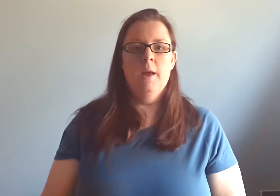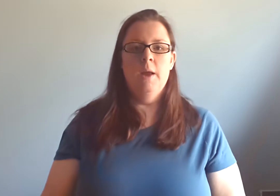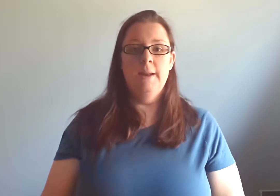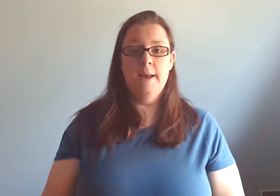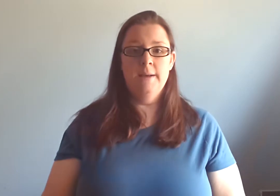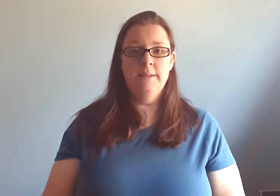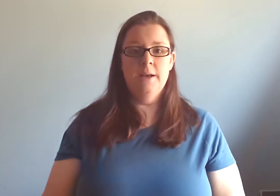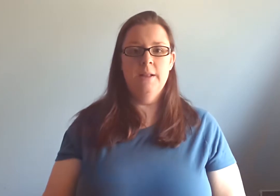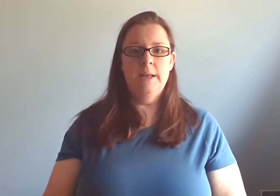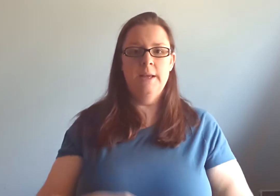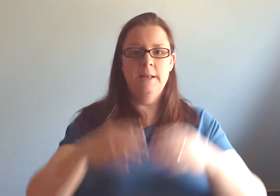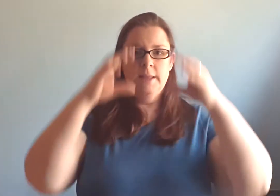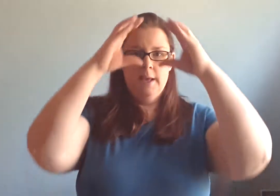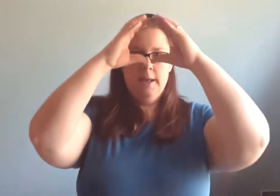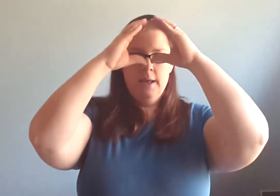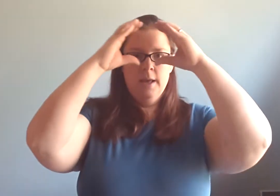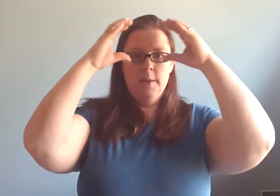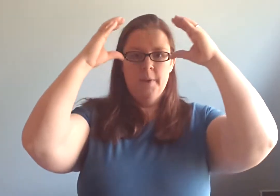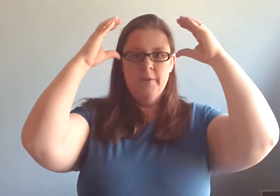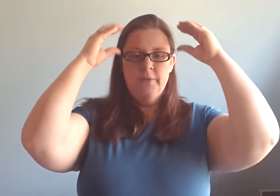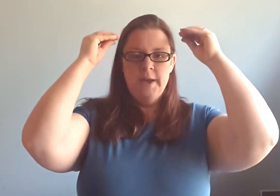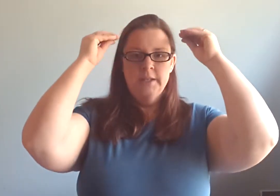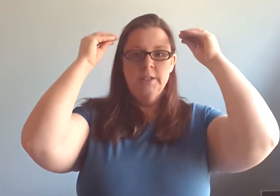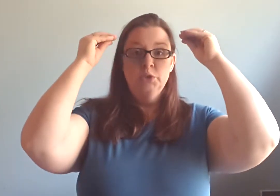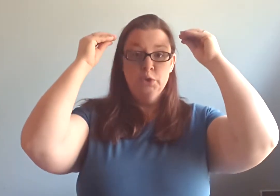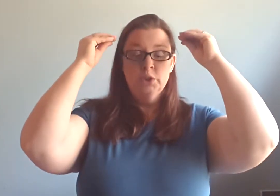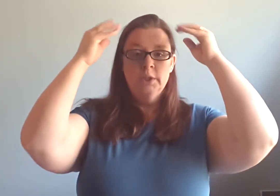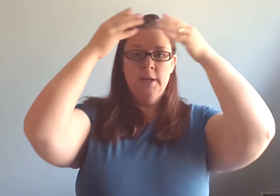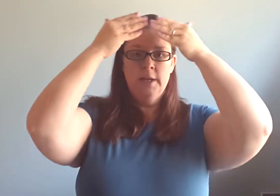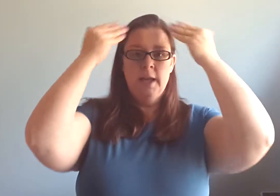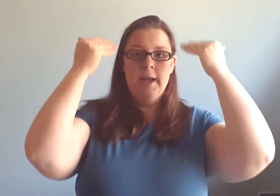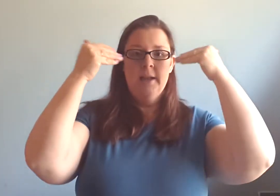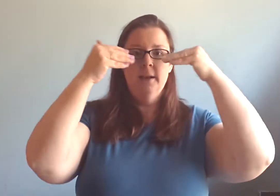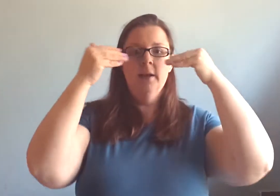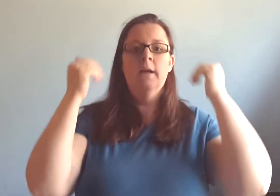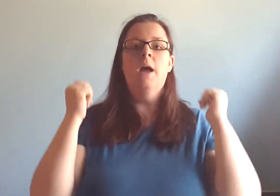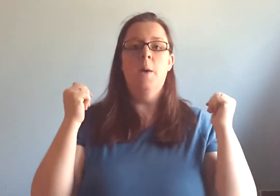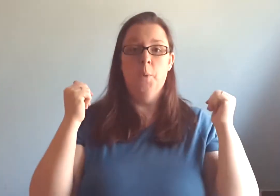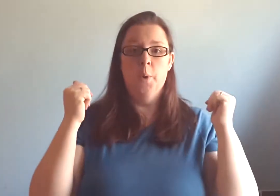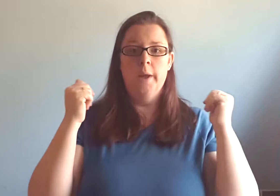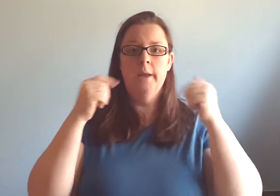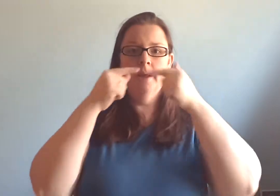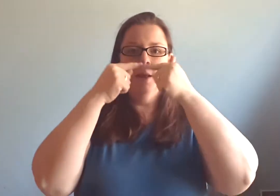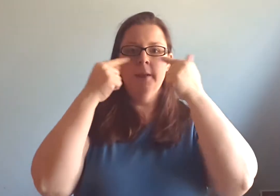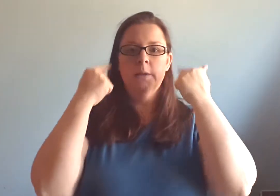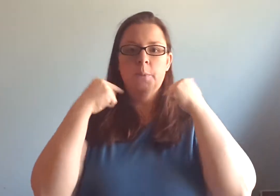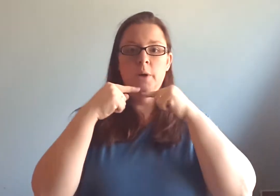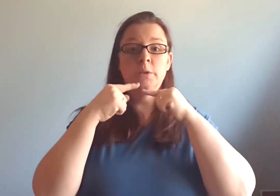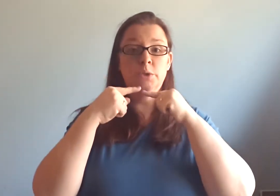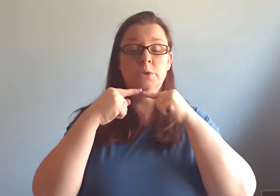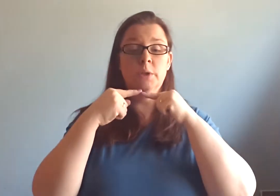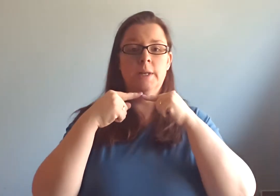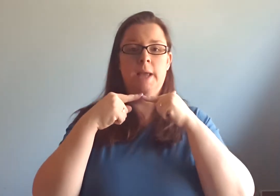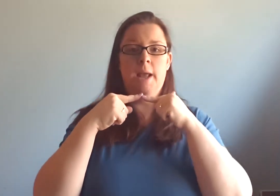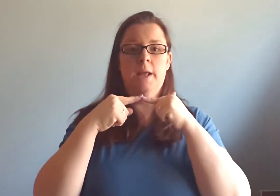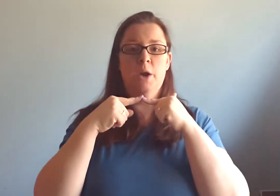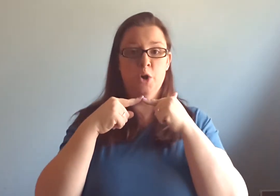In ASL, anything above the face is usually indicating a boy, and this part is usually indicating a